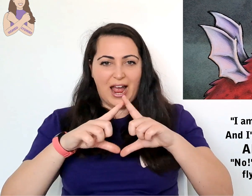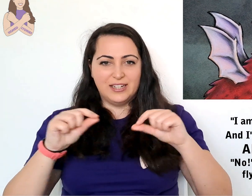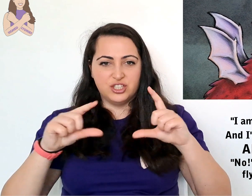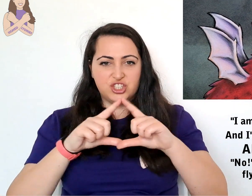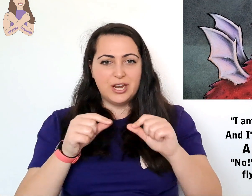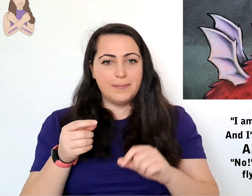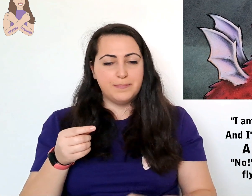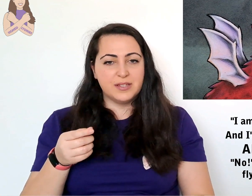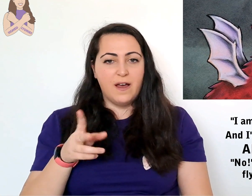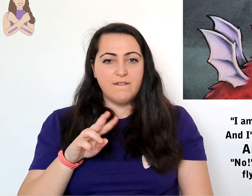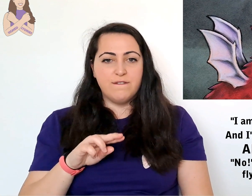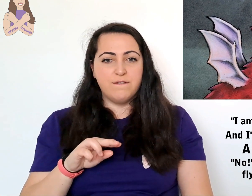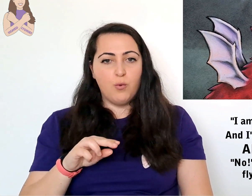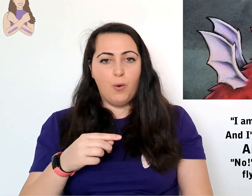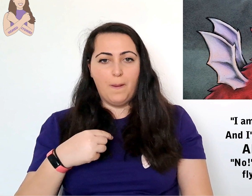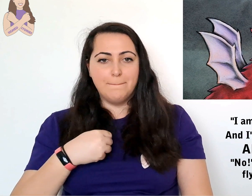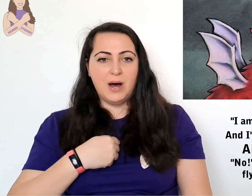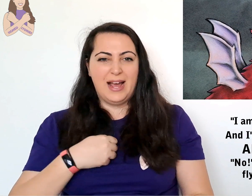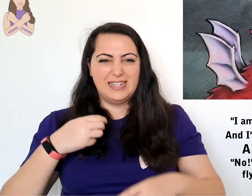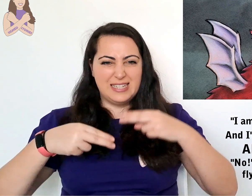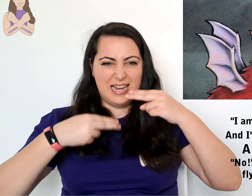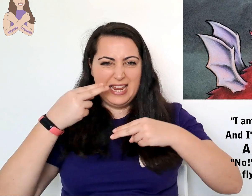and chips for my tea."